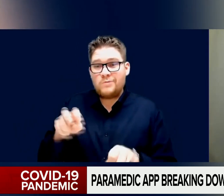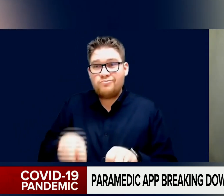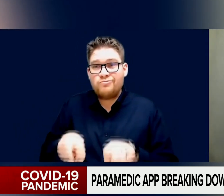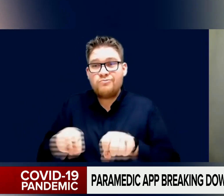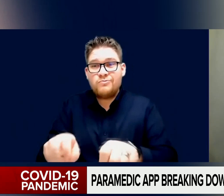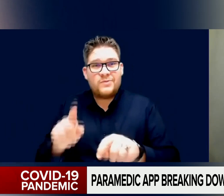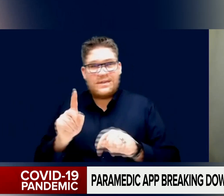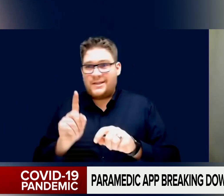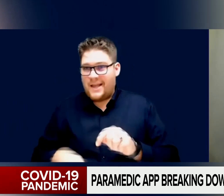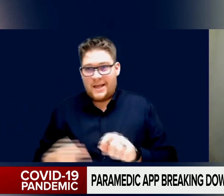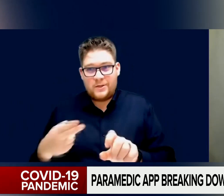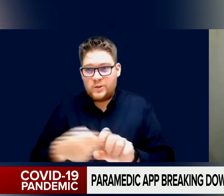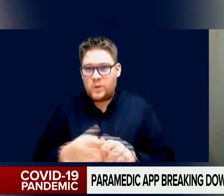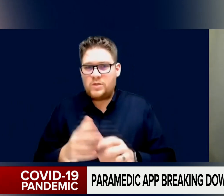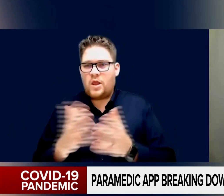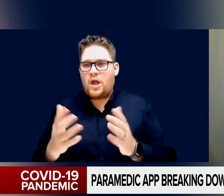faces.